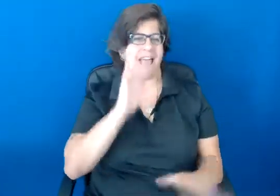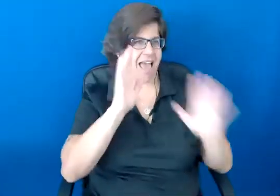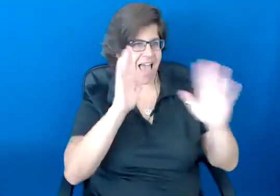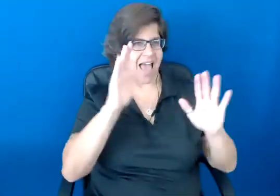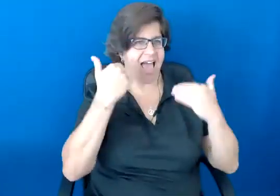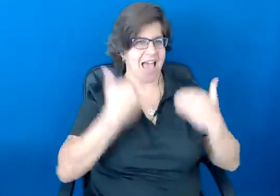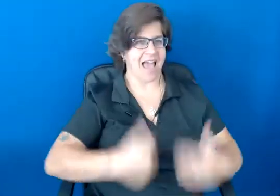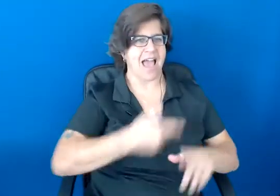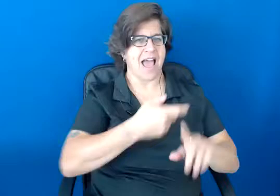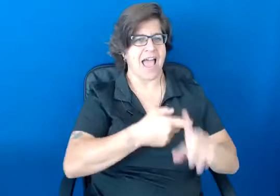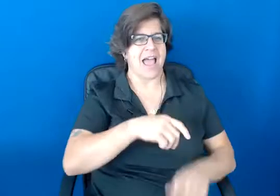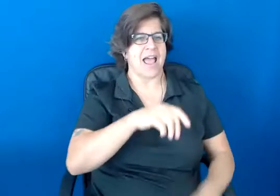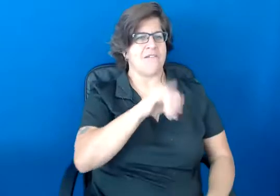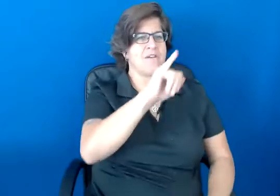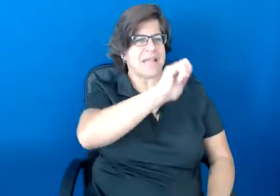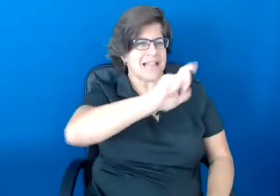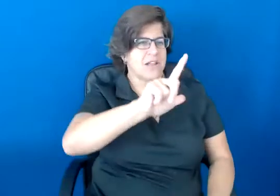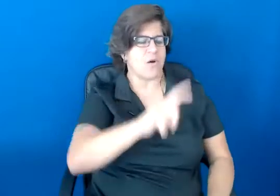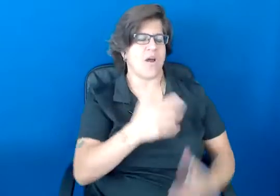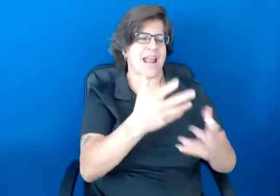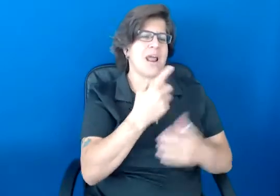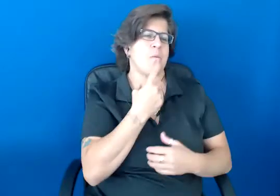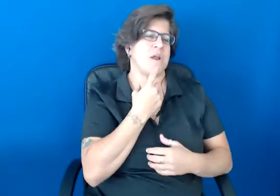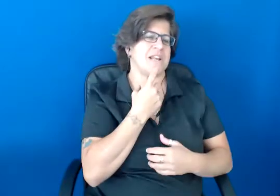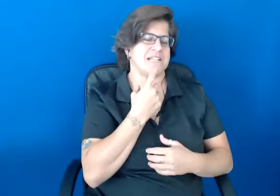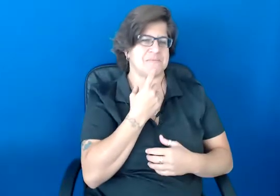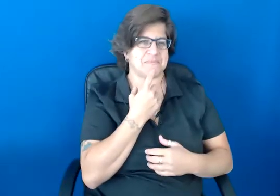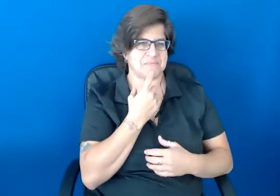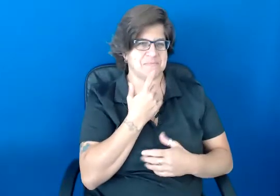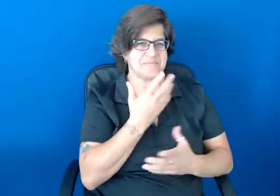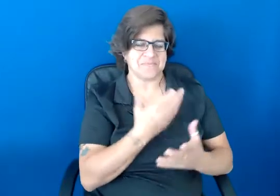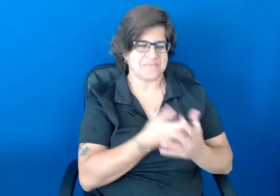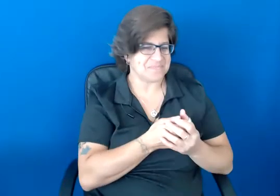Hi, I'm Evelyn from Wheaton, Illinois, and I just wanted to